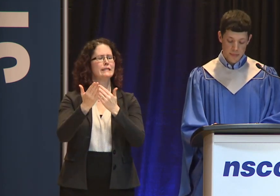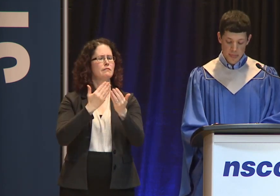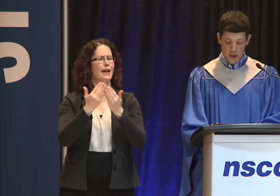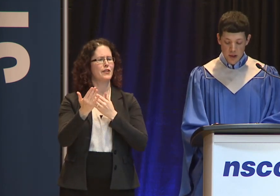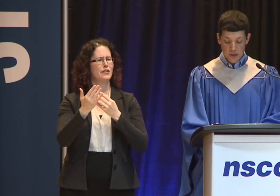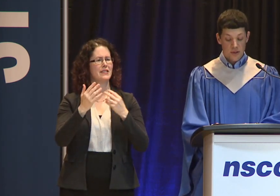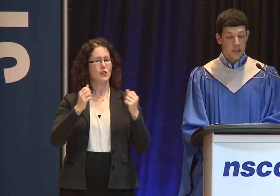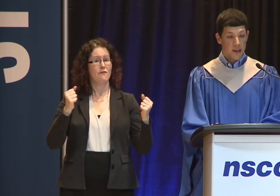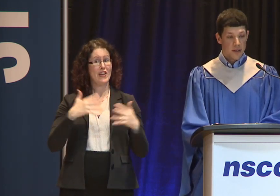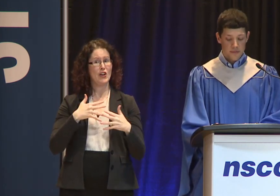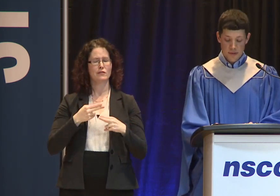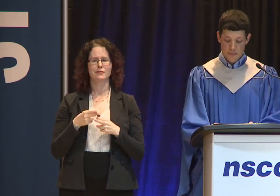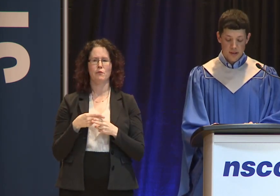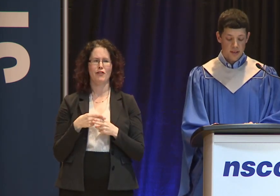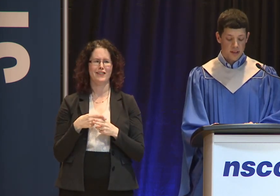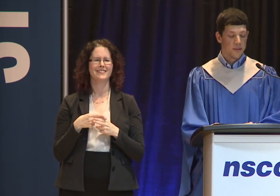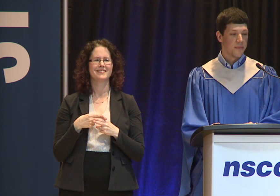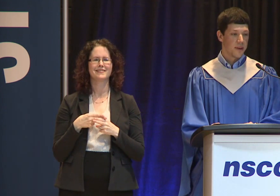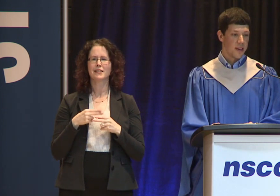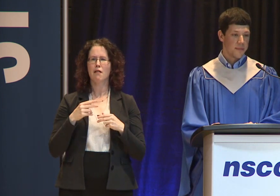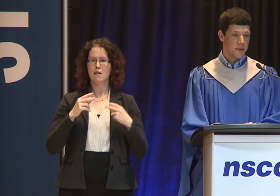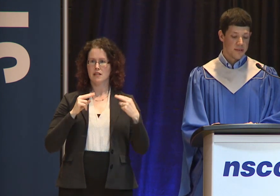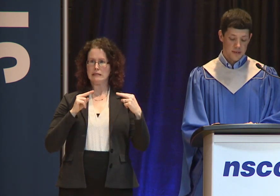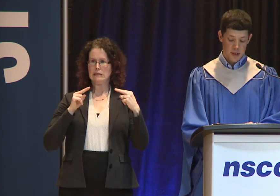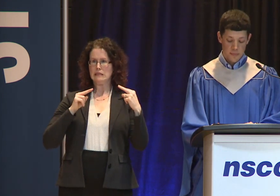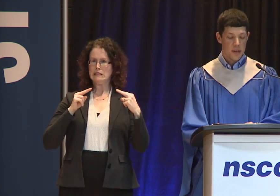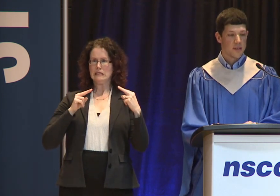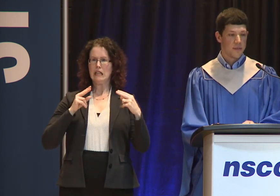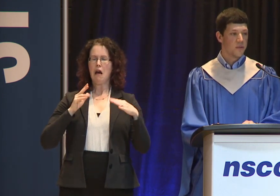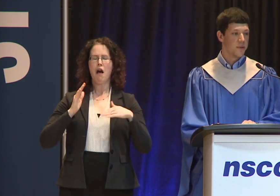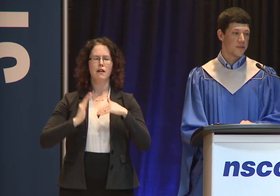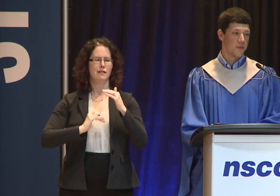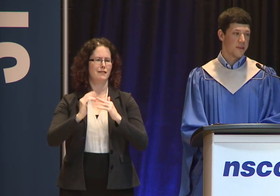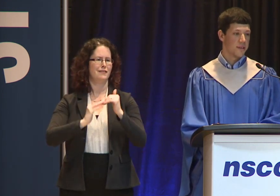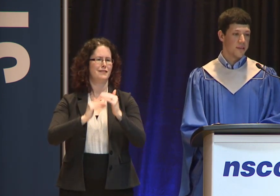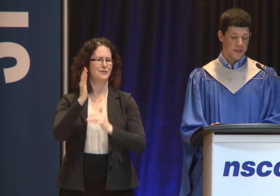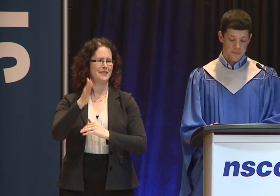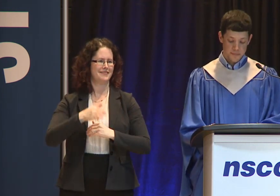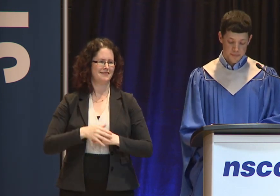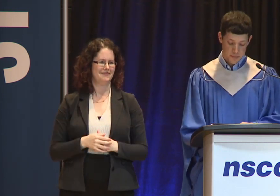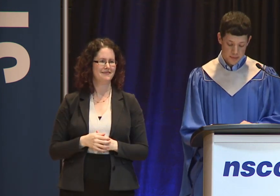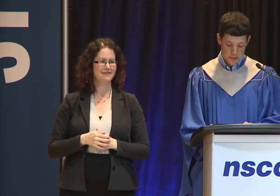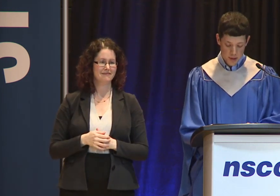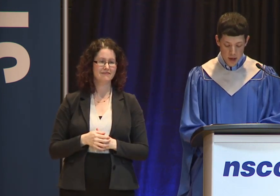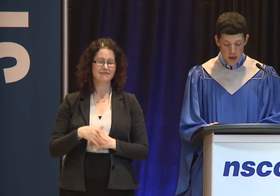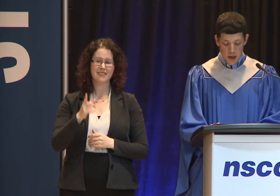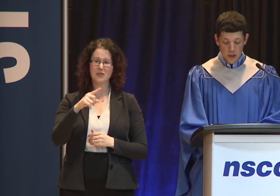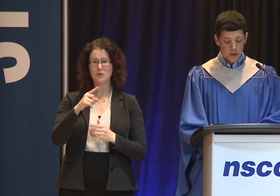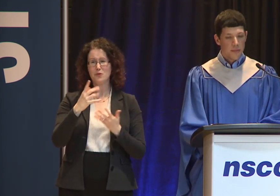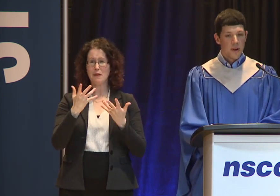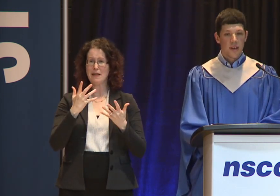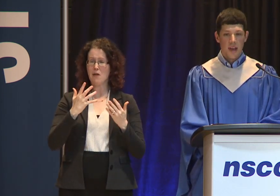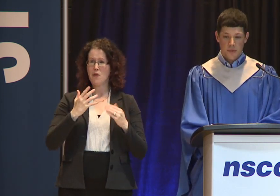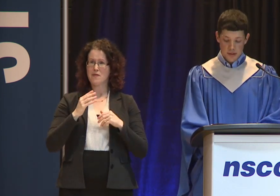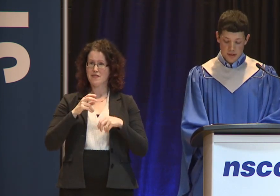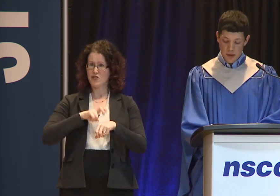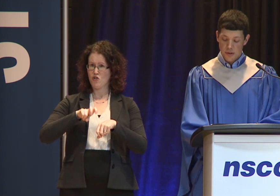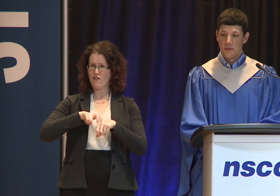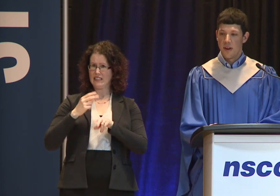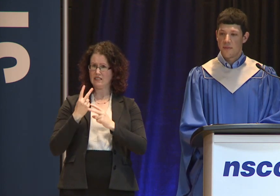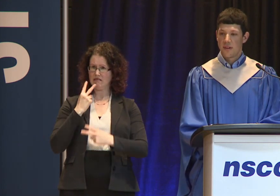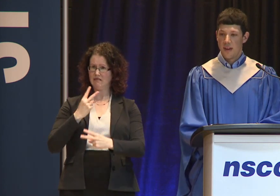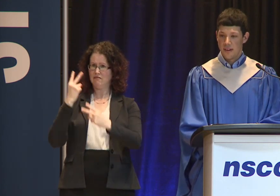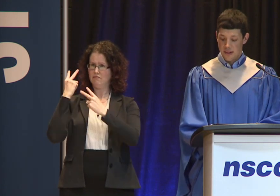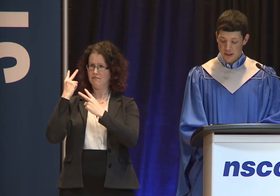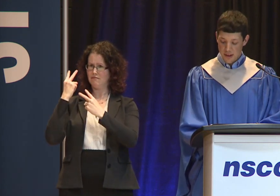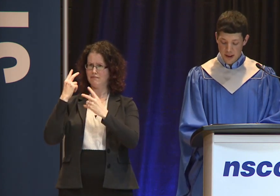state. Soon enough, much like Lunenburg Campus, a piece of you will be sorry to leave it. Lunenburg Campus, to those who